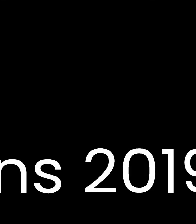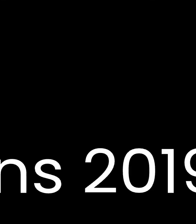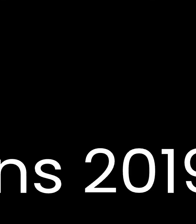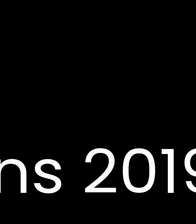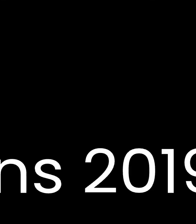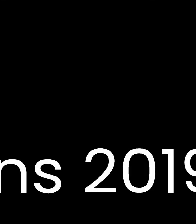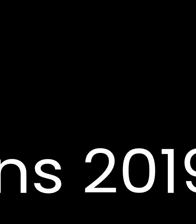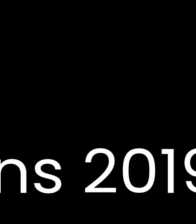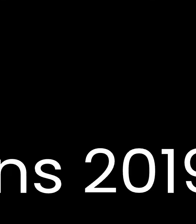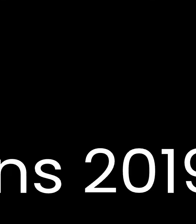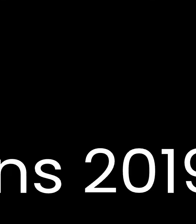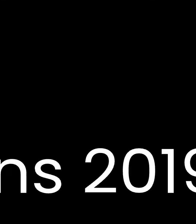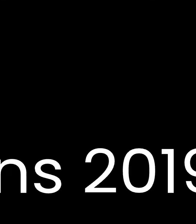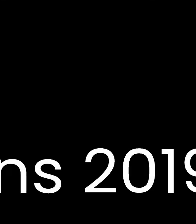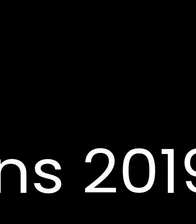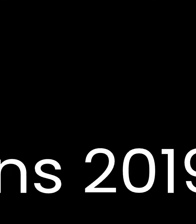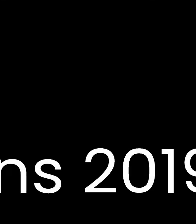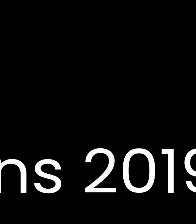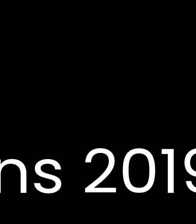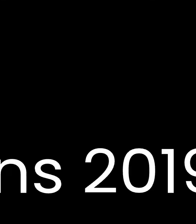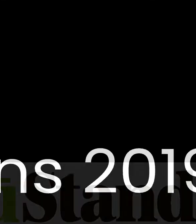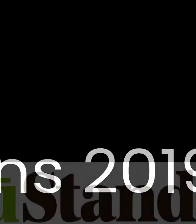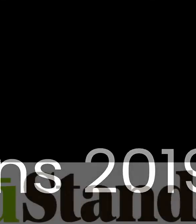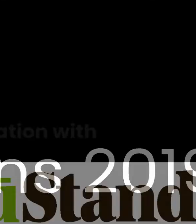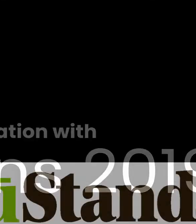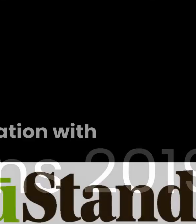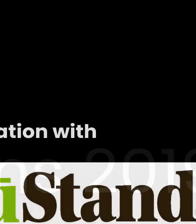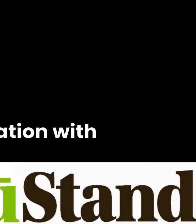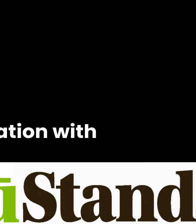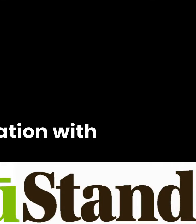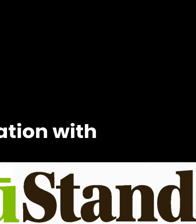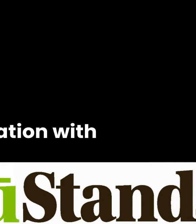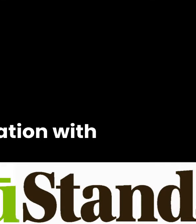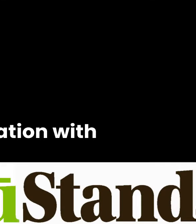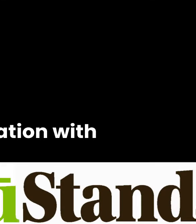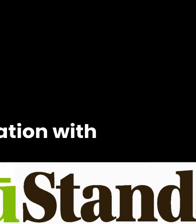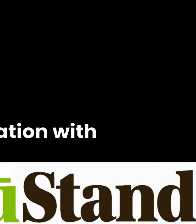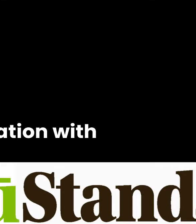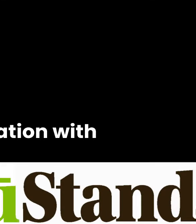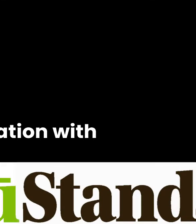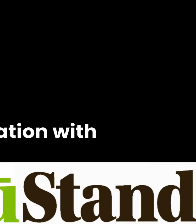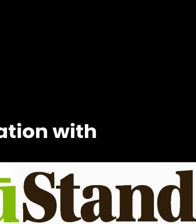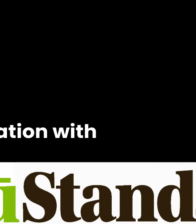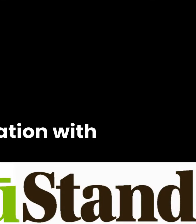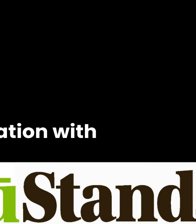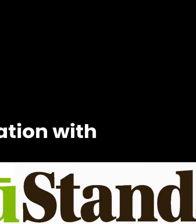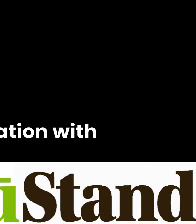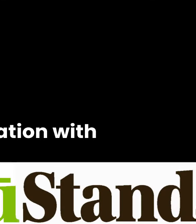Elections 2019 on Manawatū People's Radio. Te reo irirangi o ngā tāngata o Manawatū.